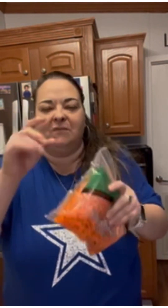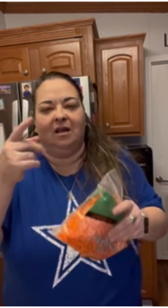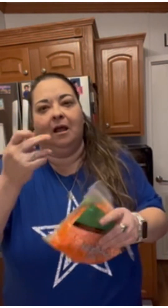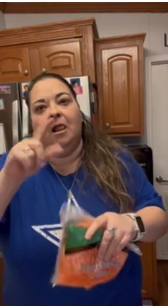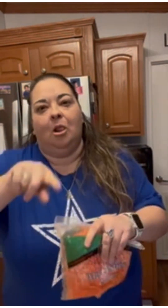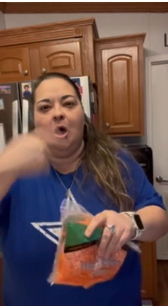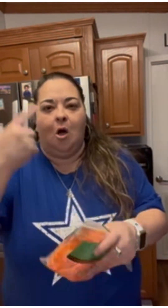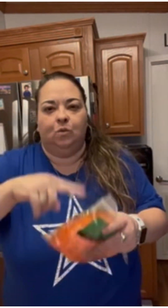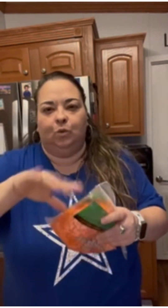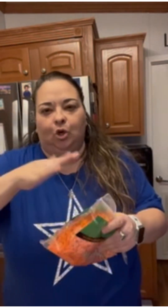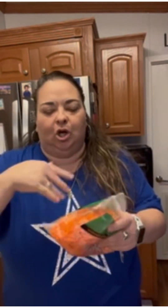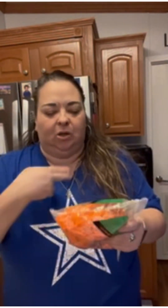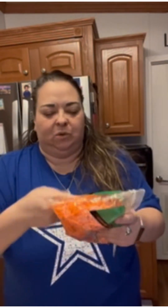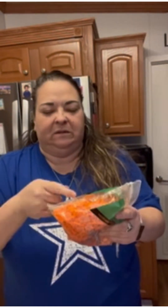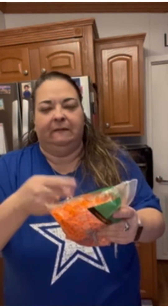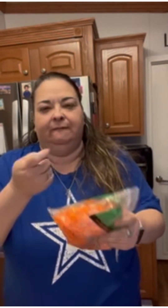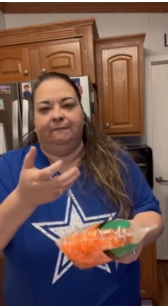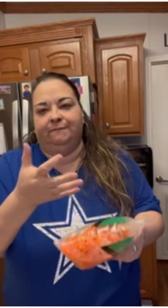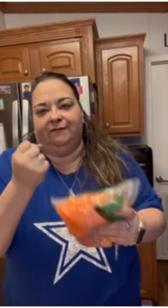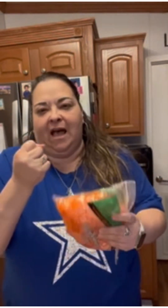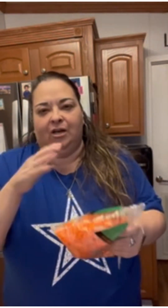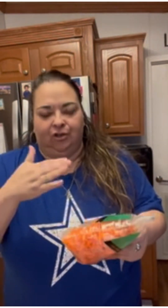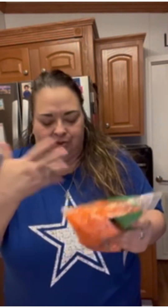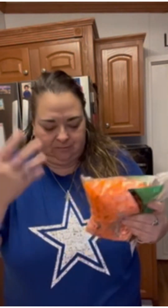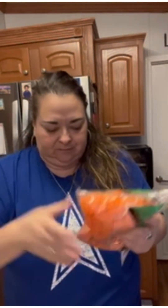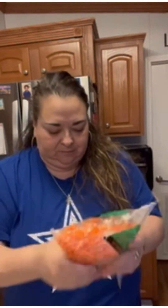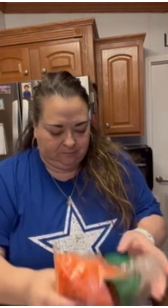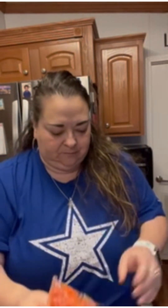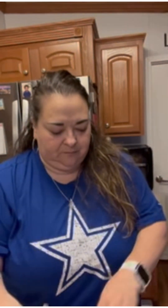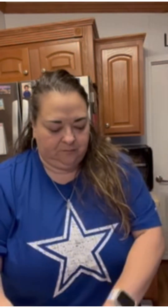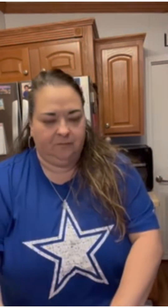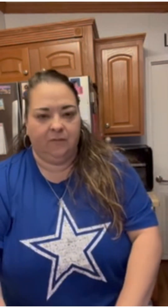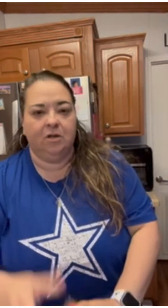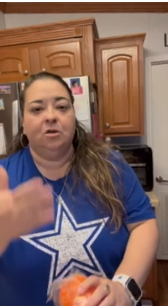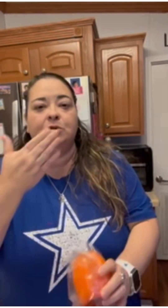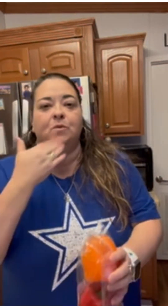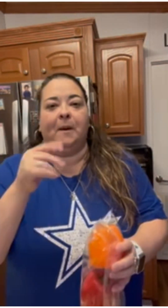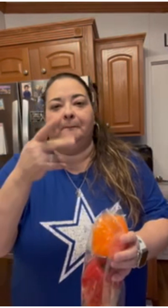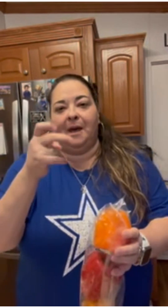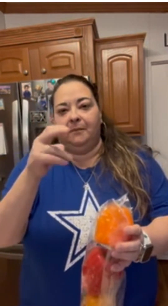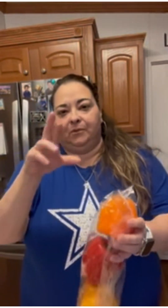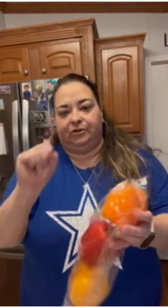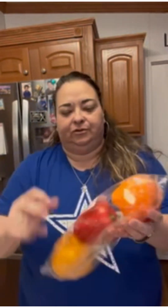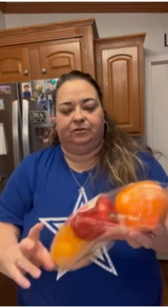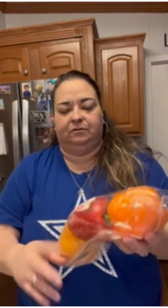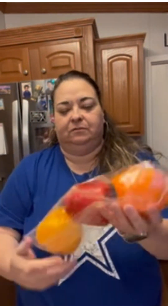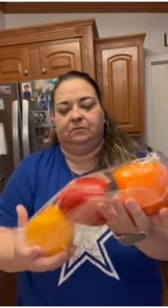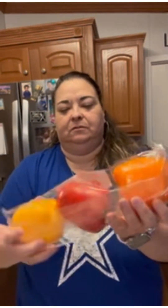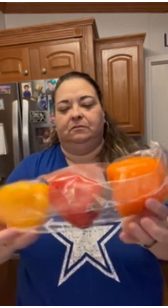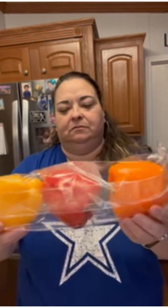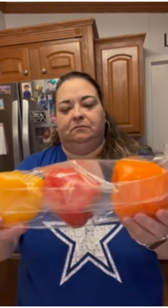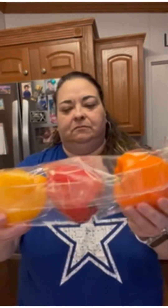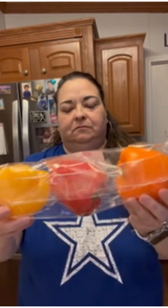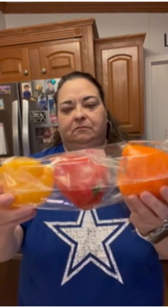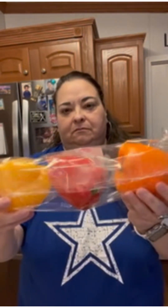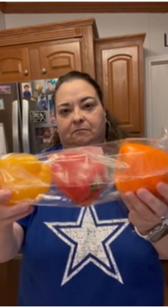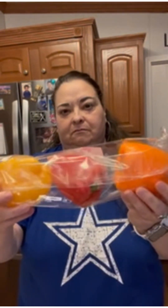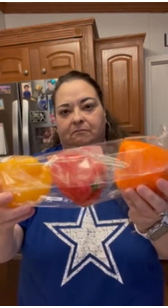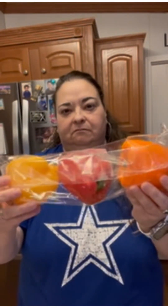If you use the smaller carrots, they take a little longer the thicker carrots, they take a little longer to cook.